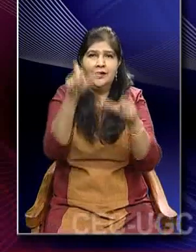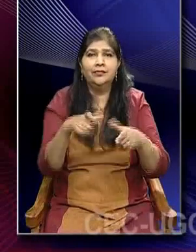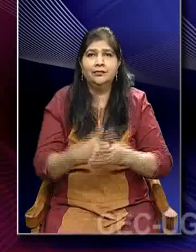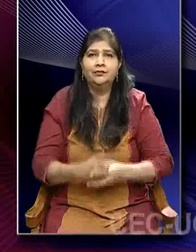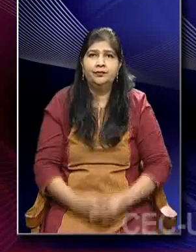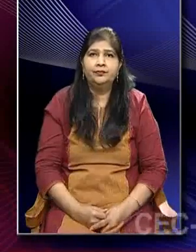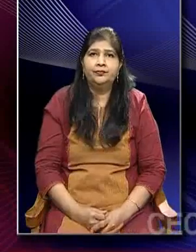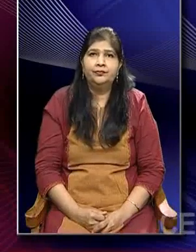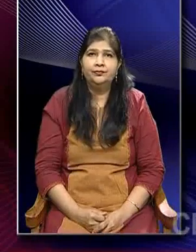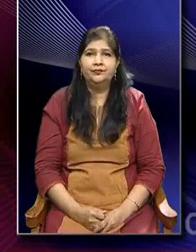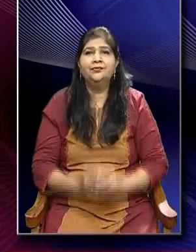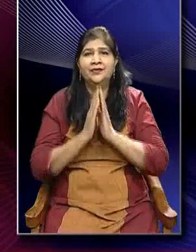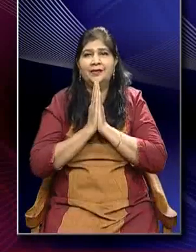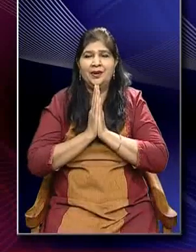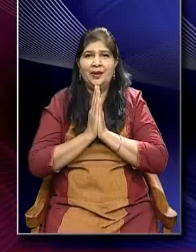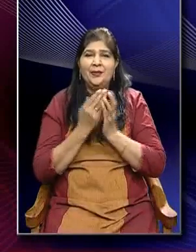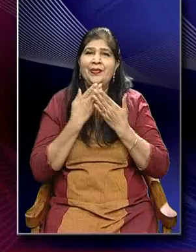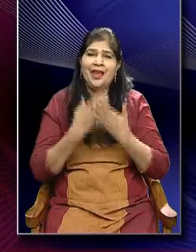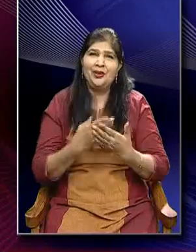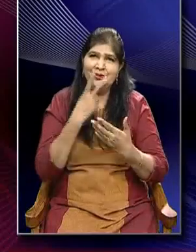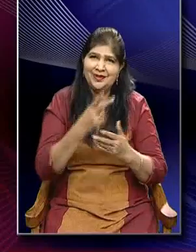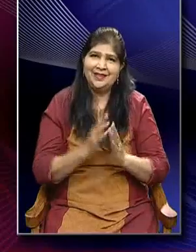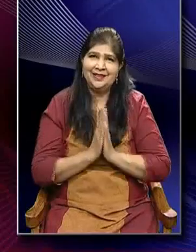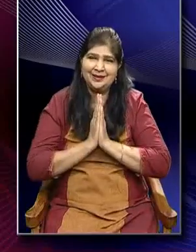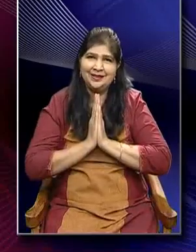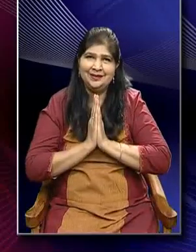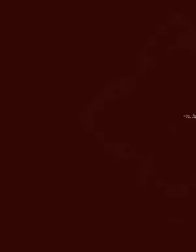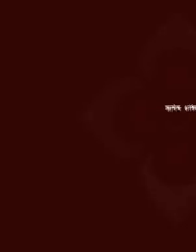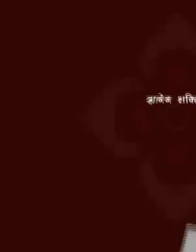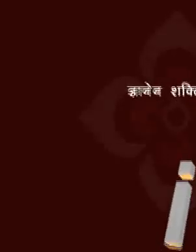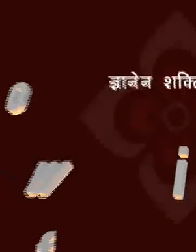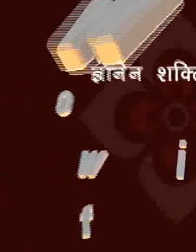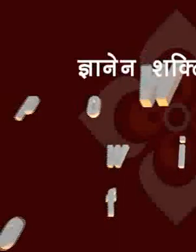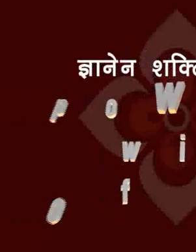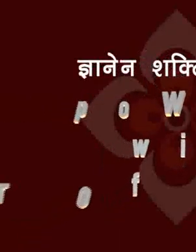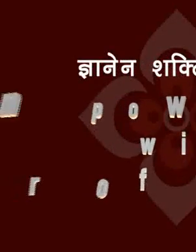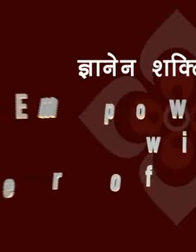Thank you very much.